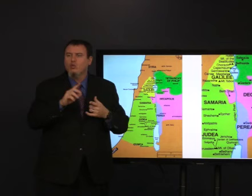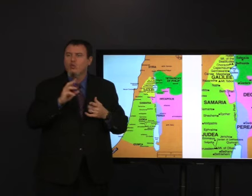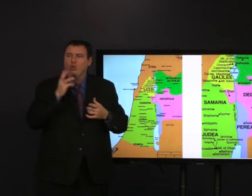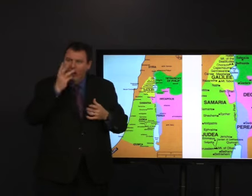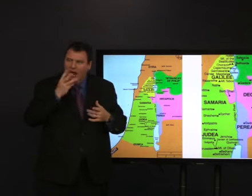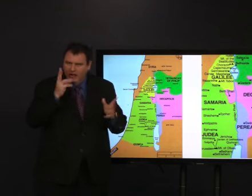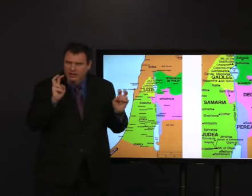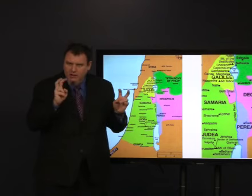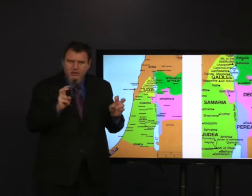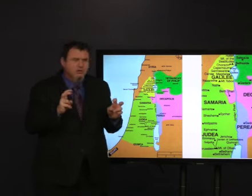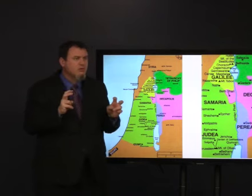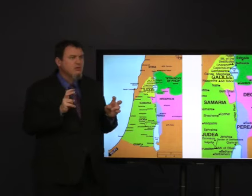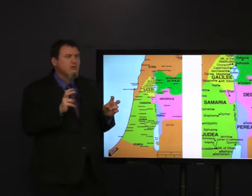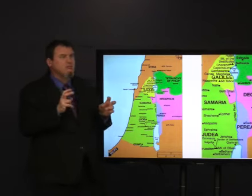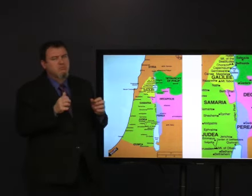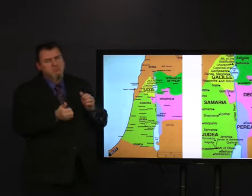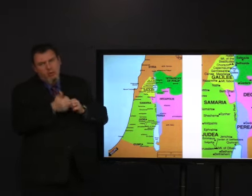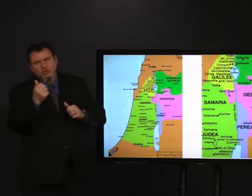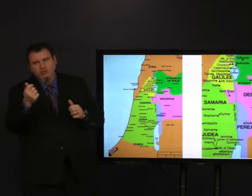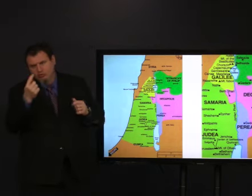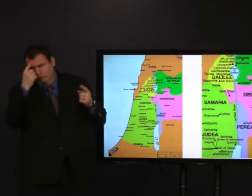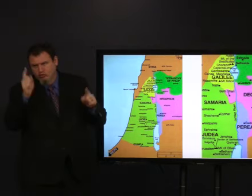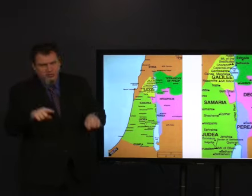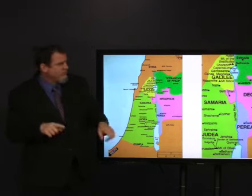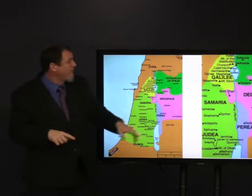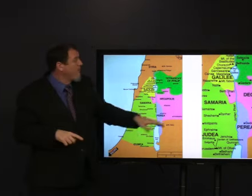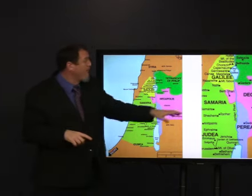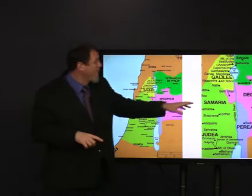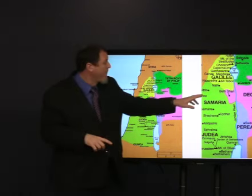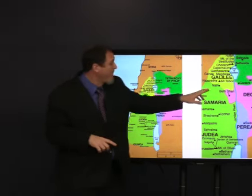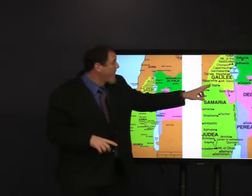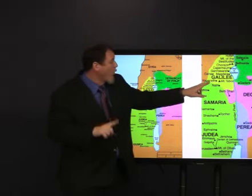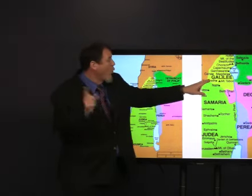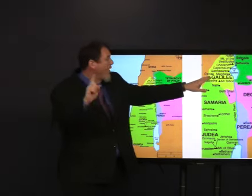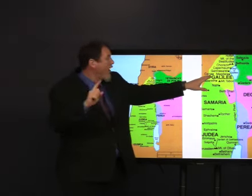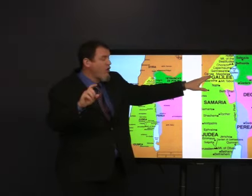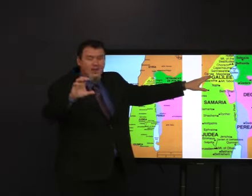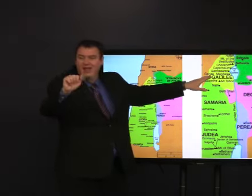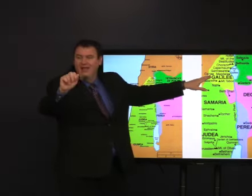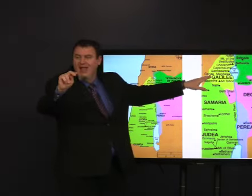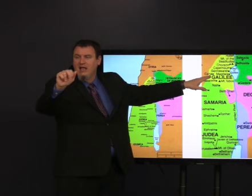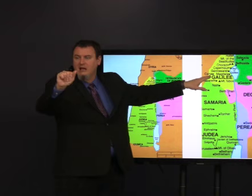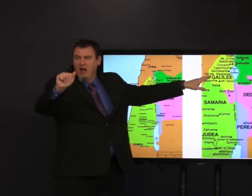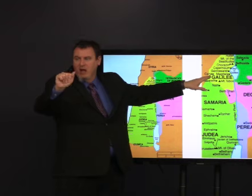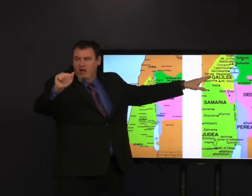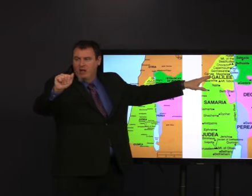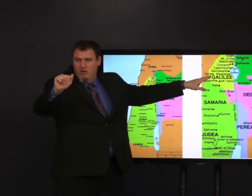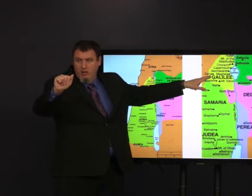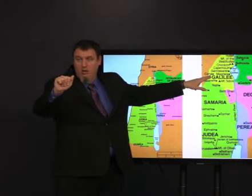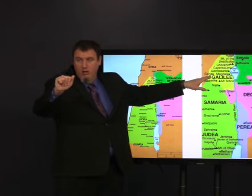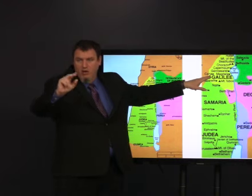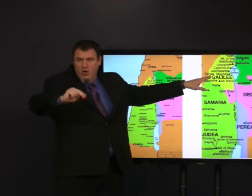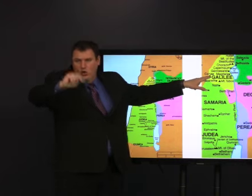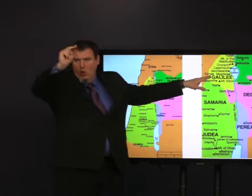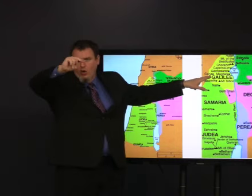of turning the water to wine. And most people agree that that was in Cana, here,